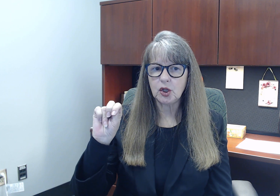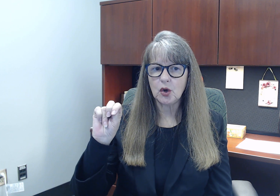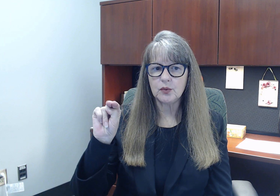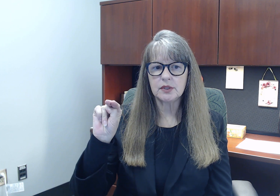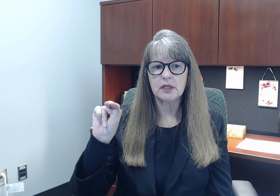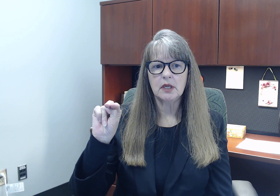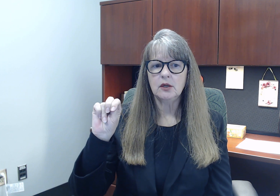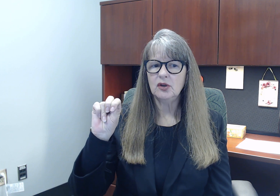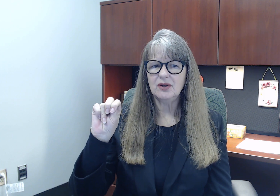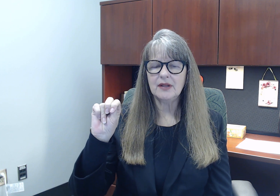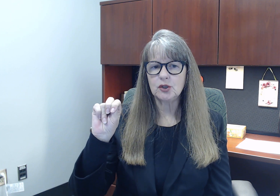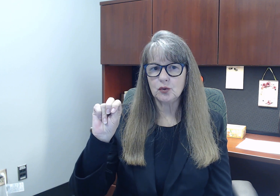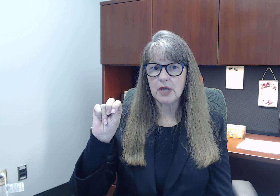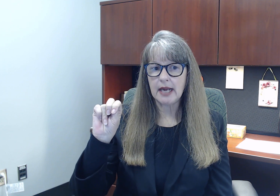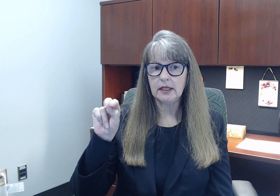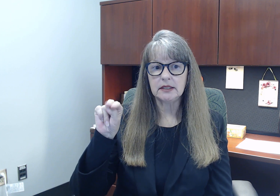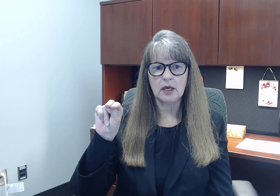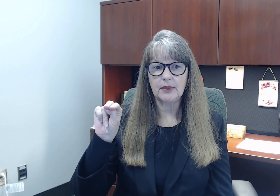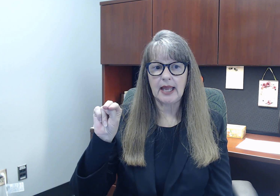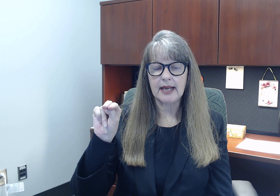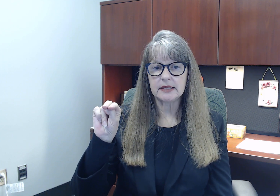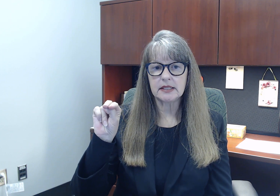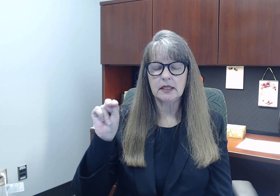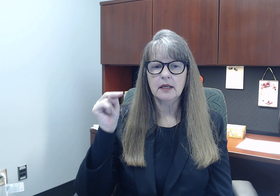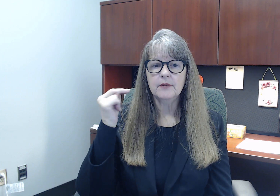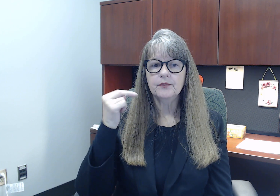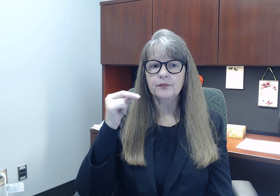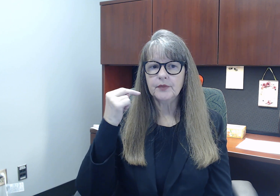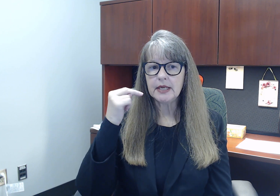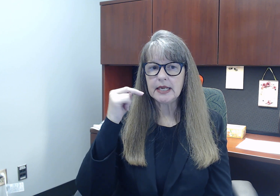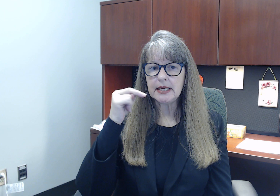closed. That's too tight. It's not relaxed. Niece,